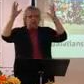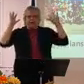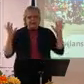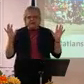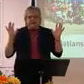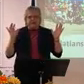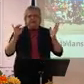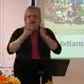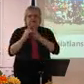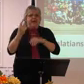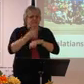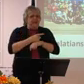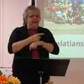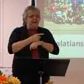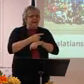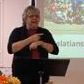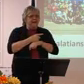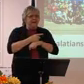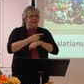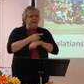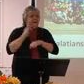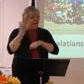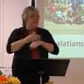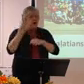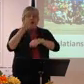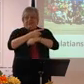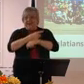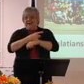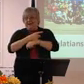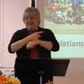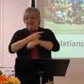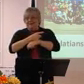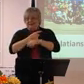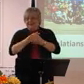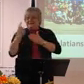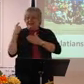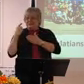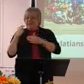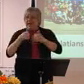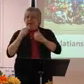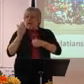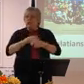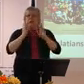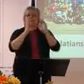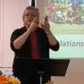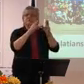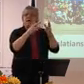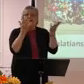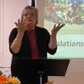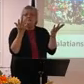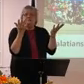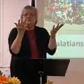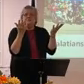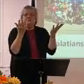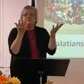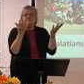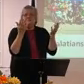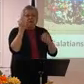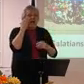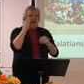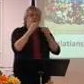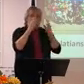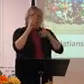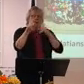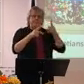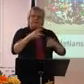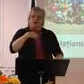of the culture, especially this last week, how should we respond? I know there's a lot of